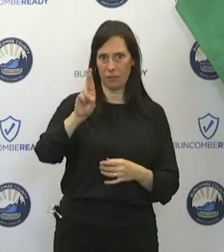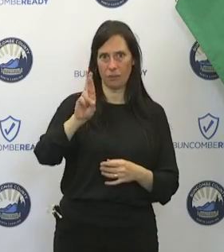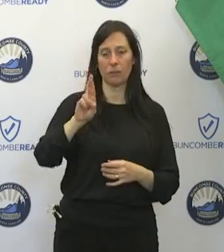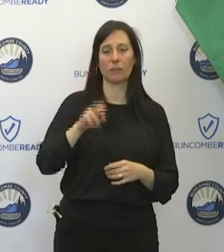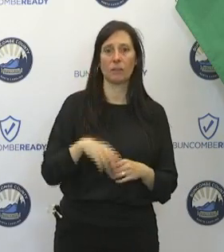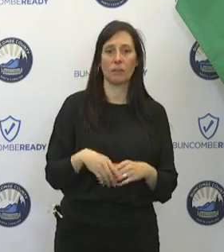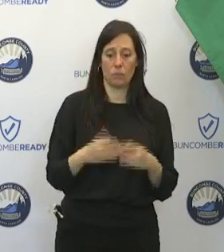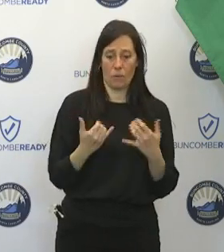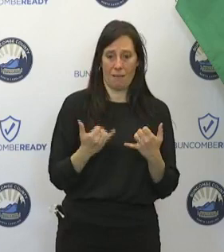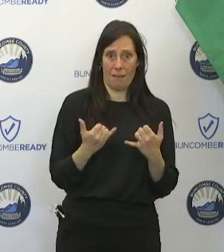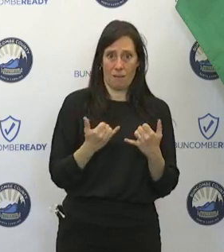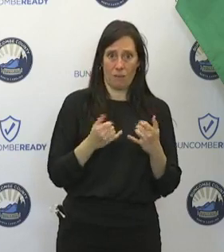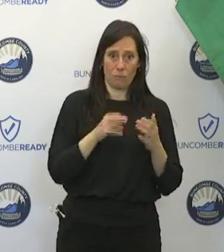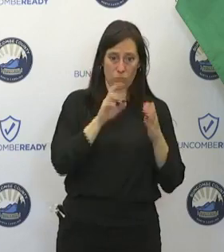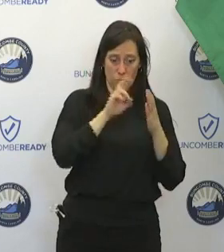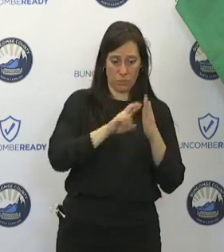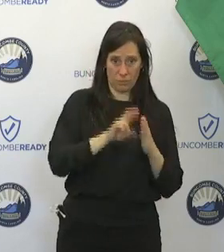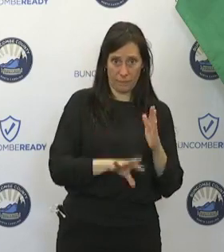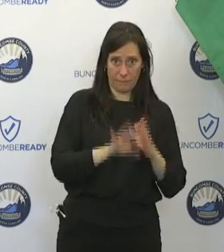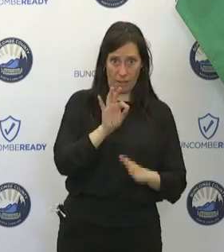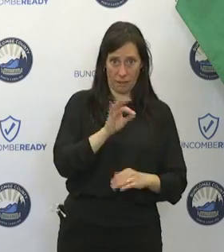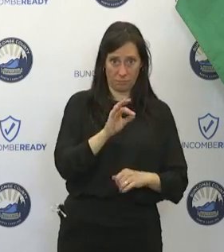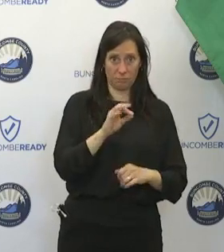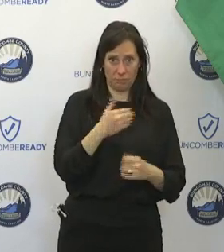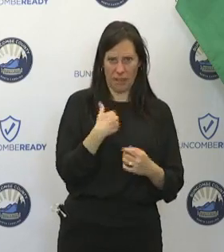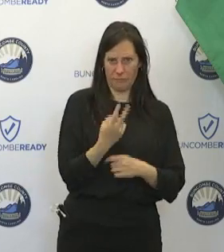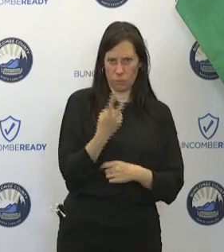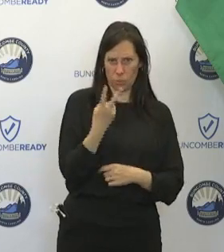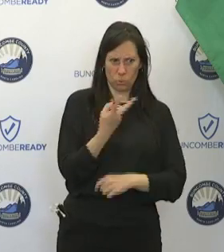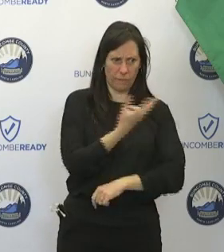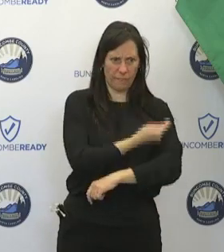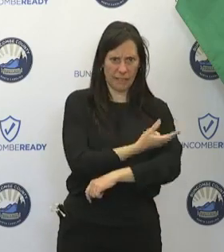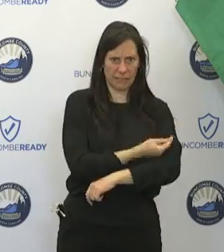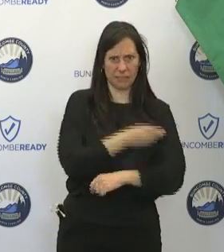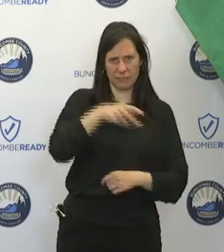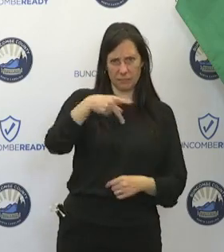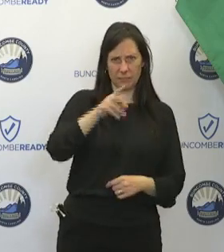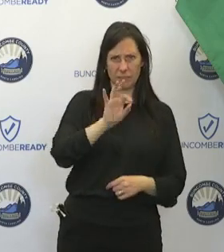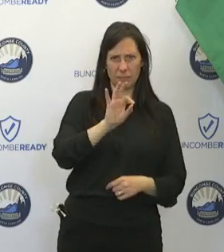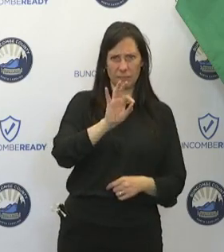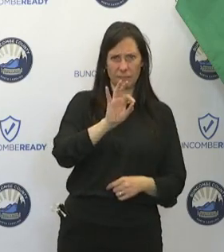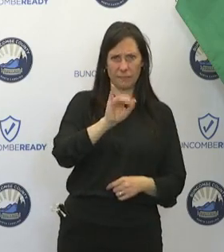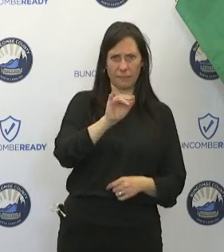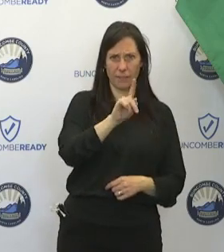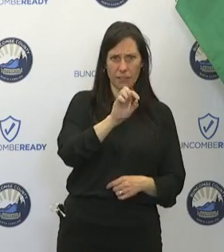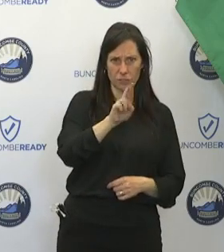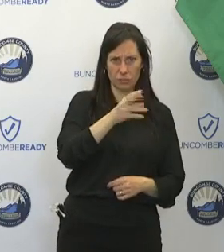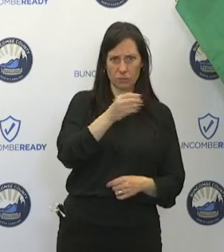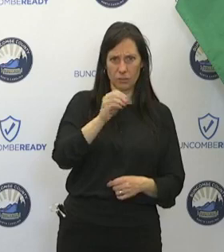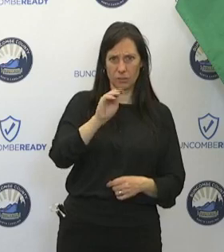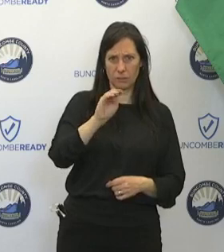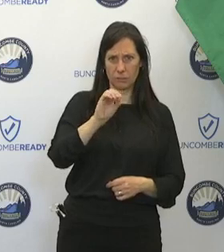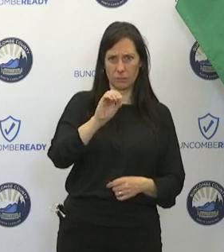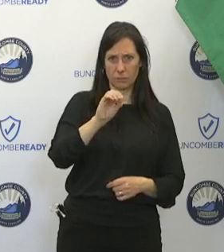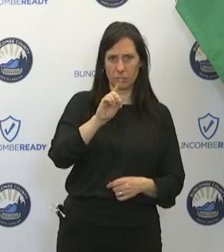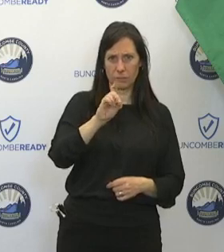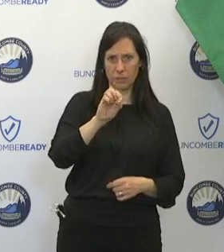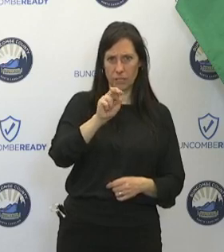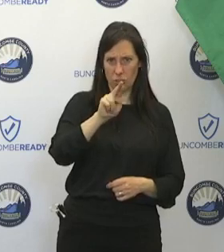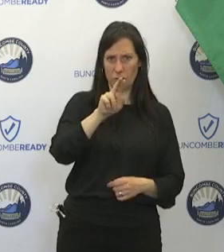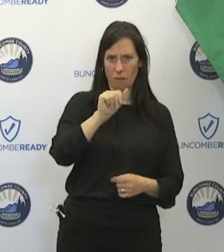that the Pfizer and Moderna vaccines, the same as those that we use here in Buncombe County, are effective against this strain of the